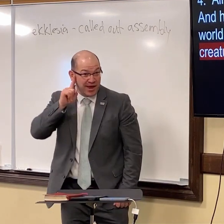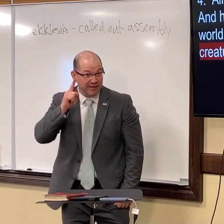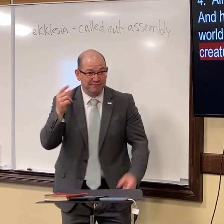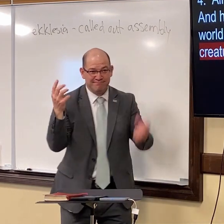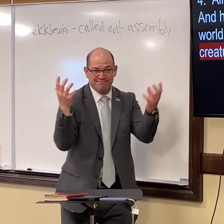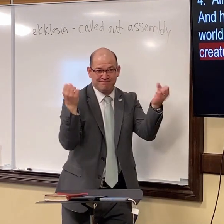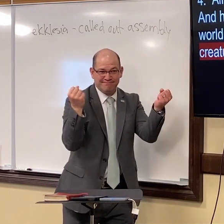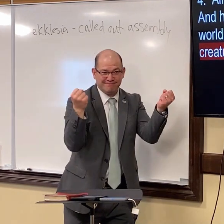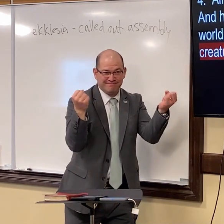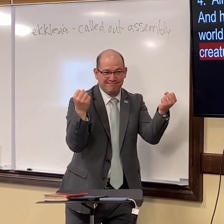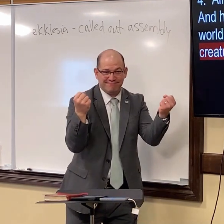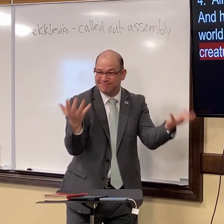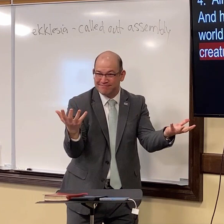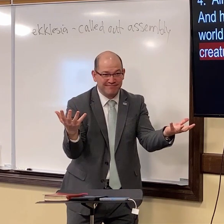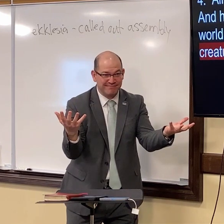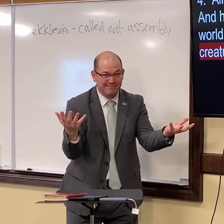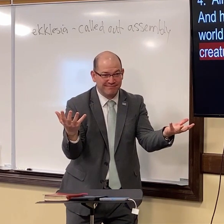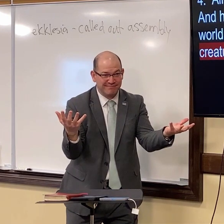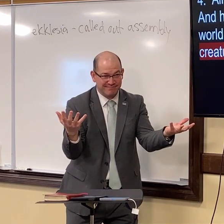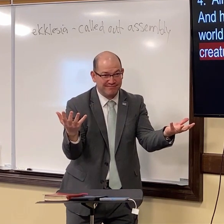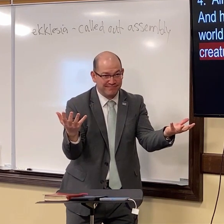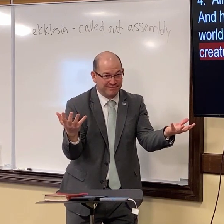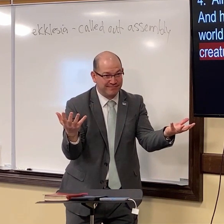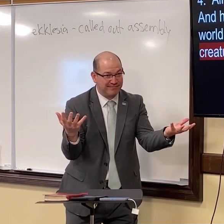You know, you're deaf, you sign.